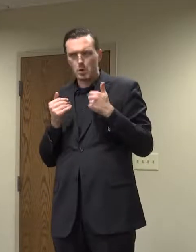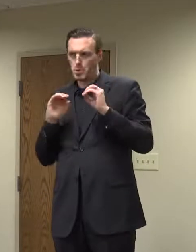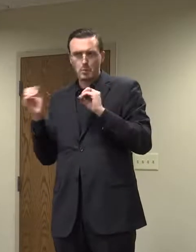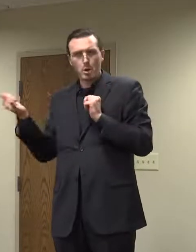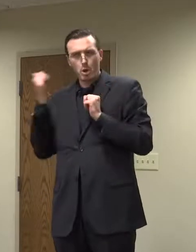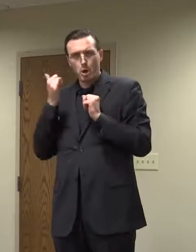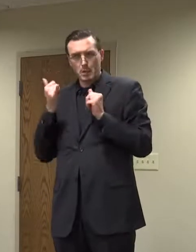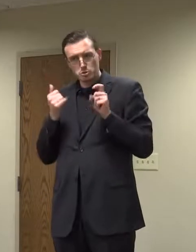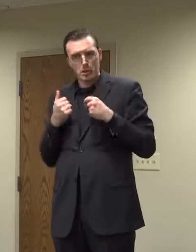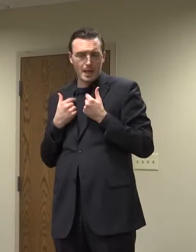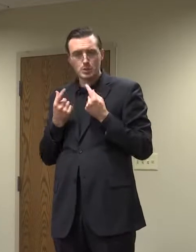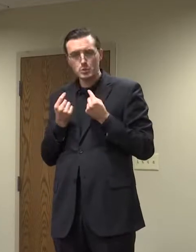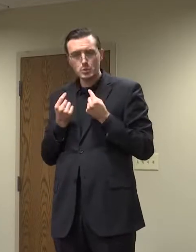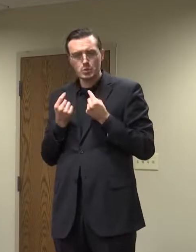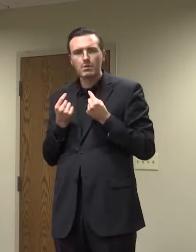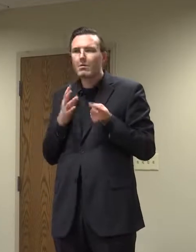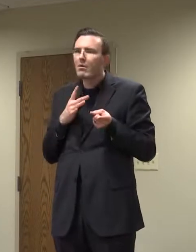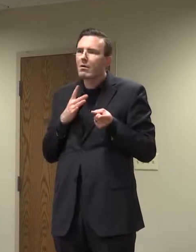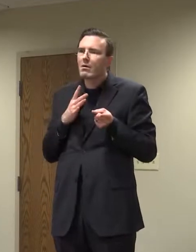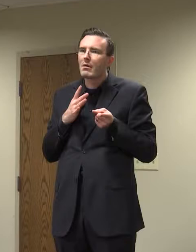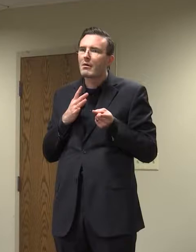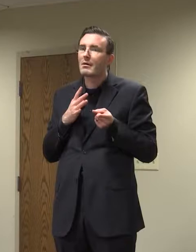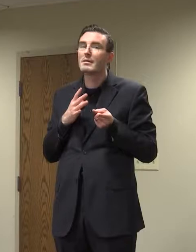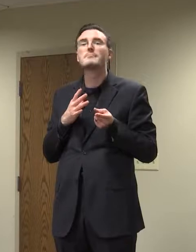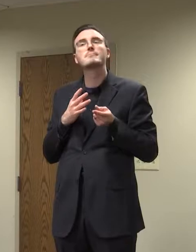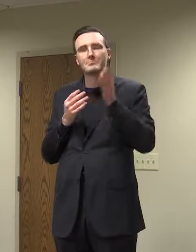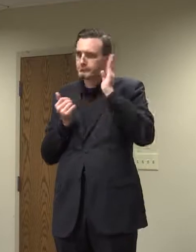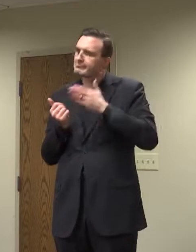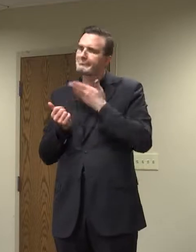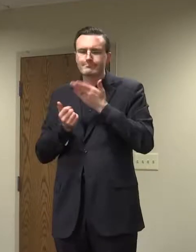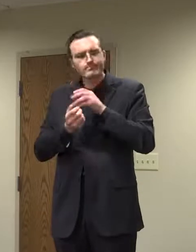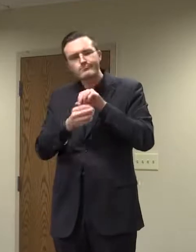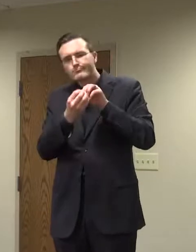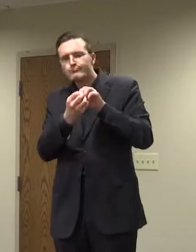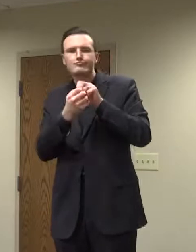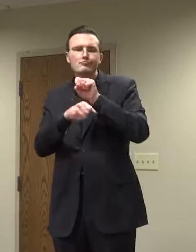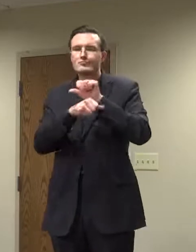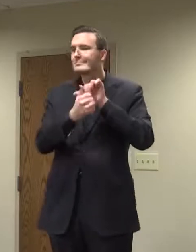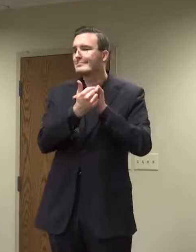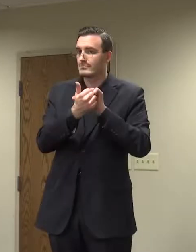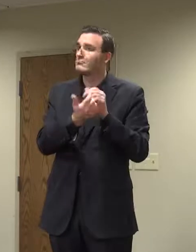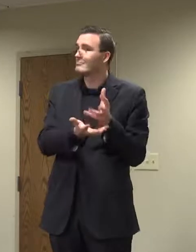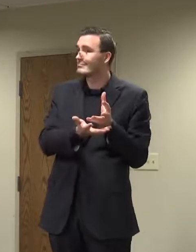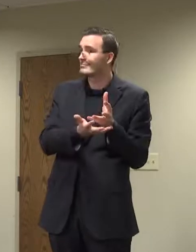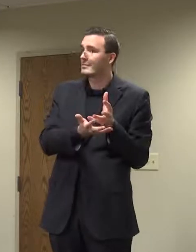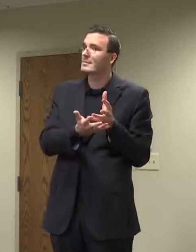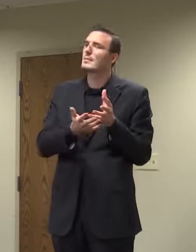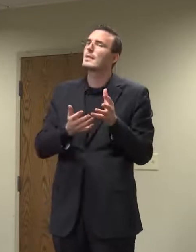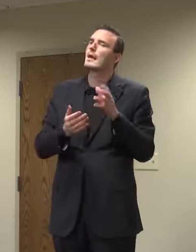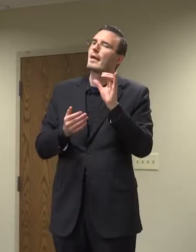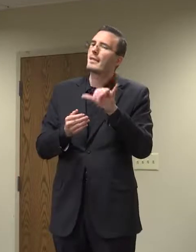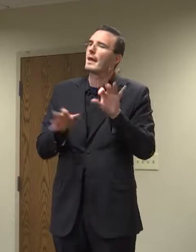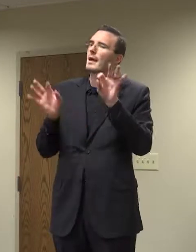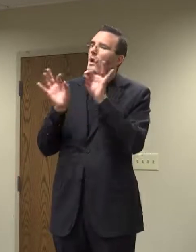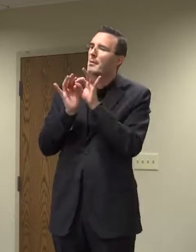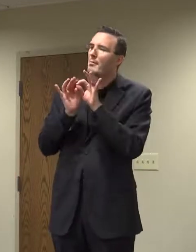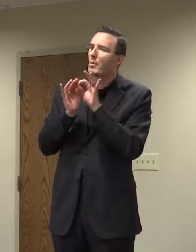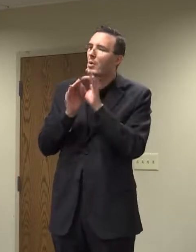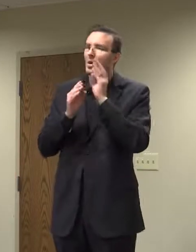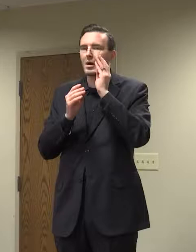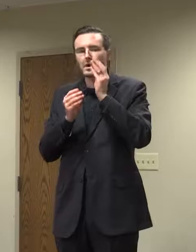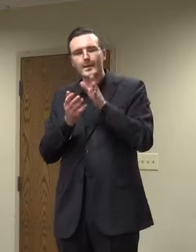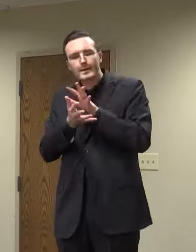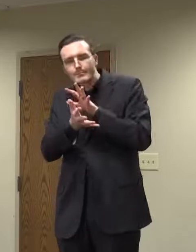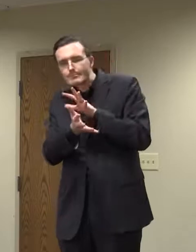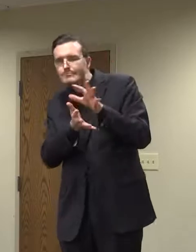there anything I need to be doing differently? And we will work with you. And I want to come back to, it's the cooperation and collaboration. We're in